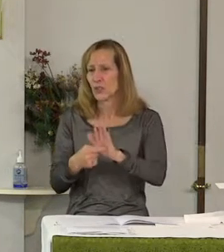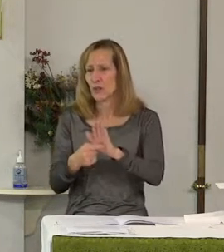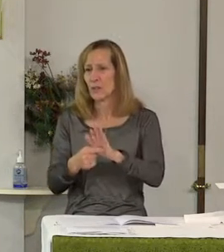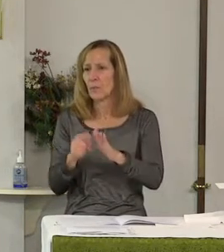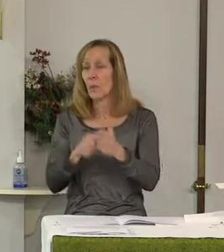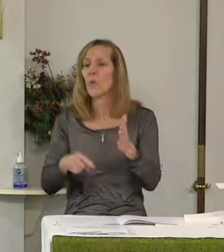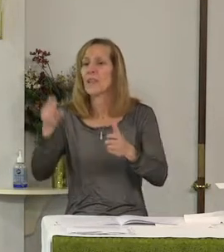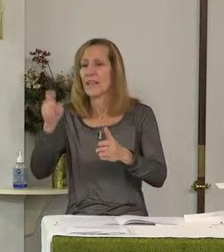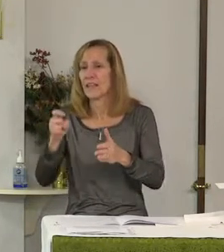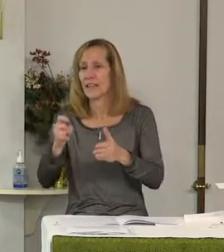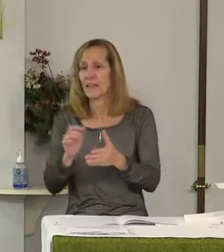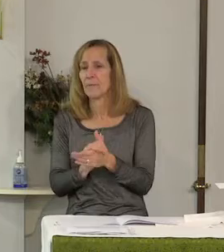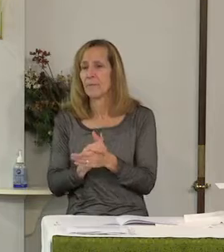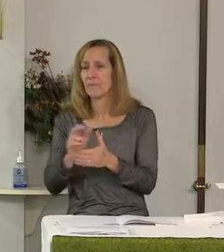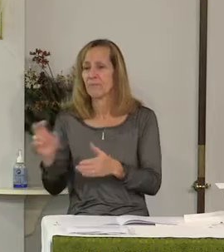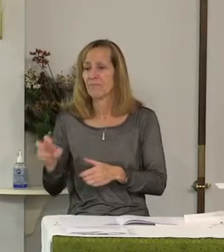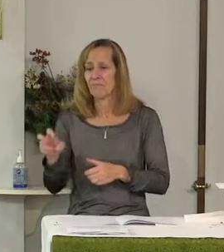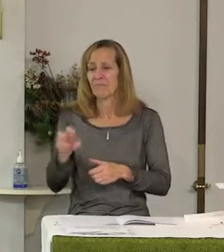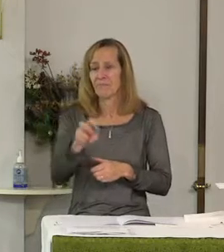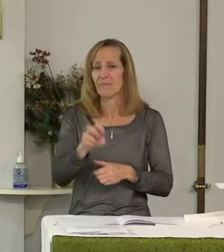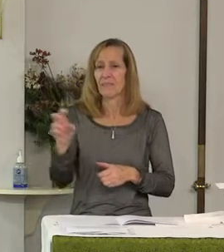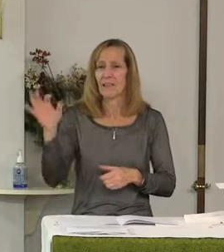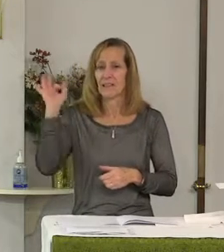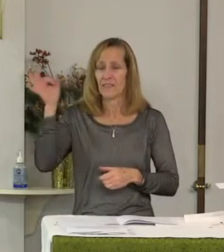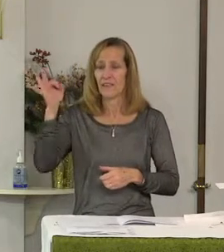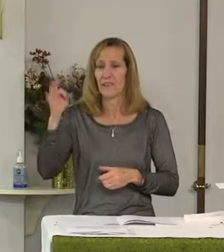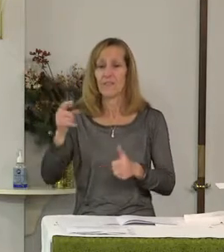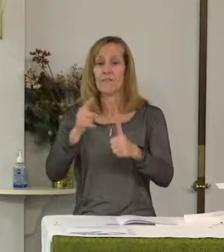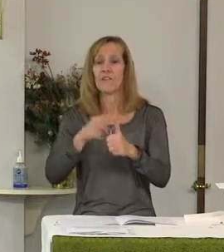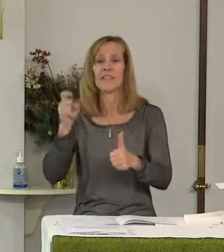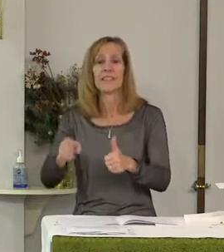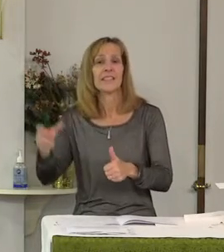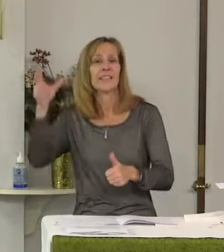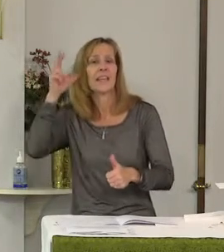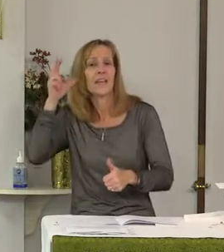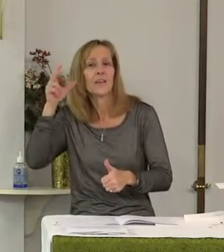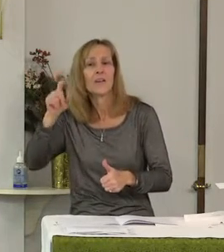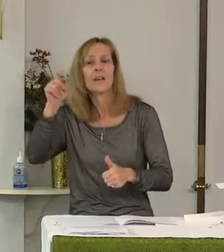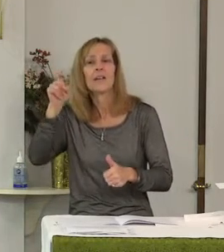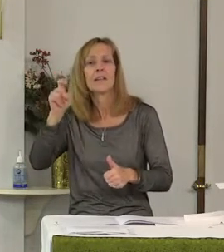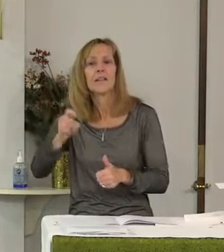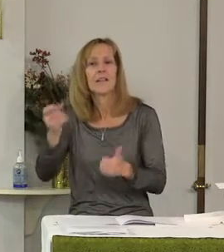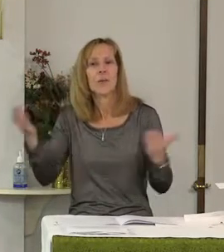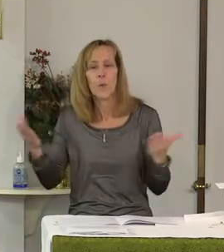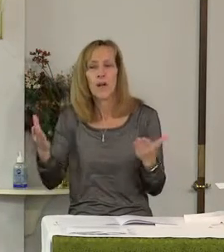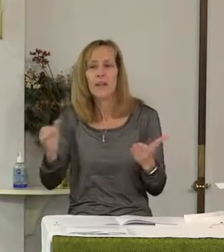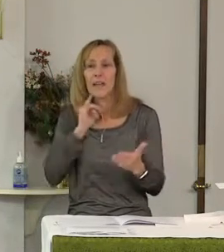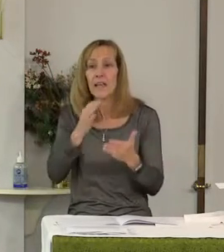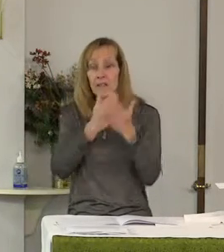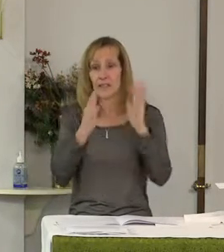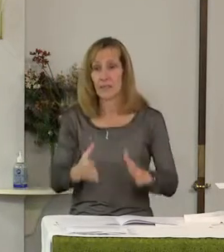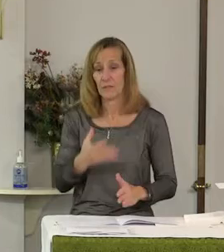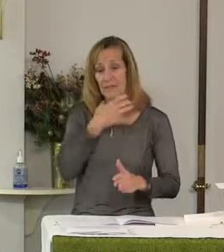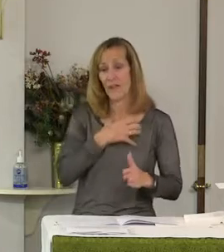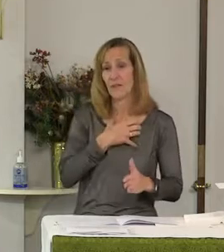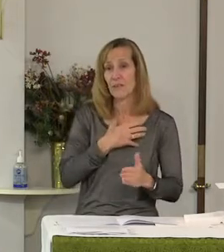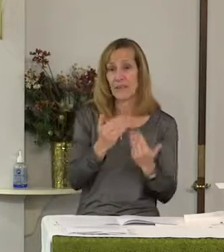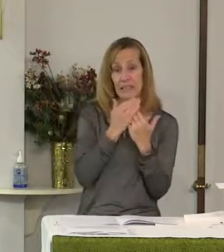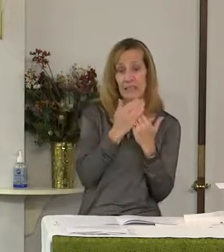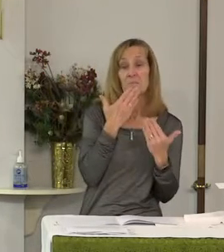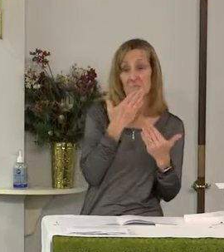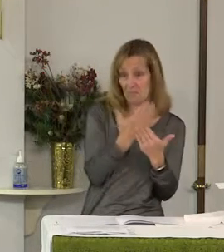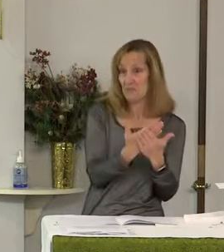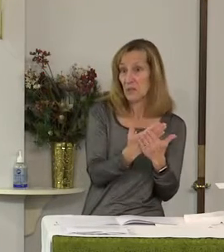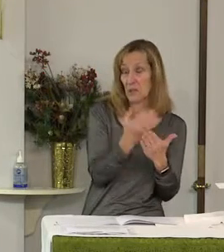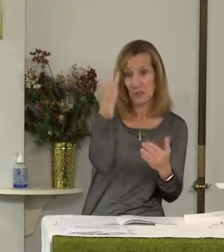hear, the evangelist first needs to listen to hear the need. If one is hungry, a sandwich is good